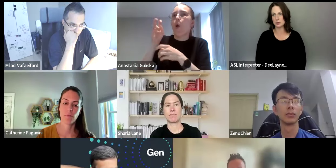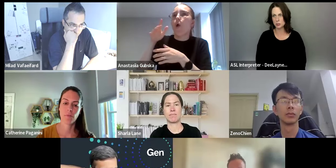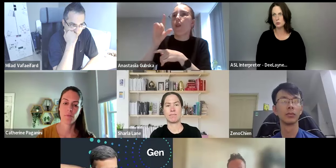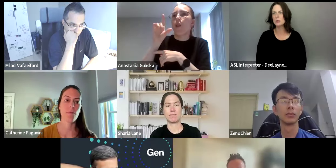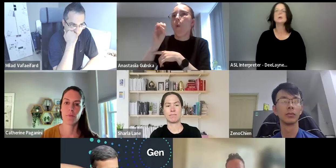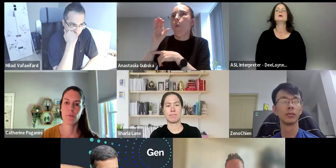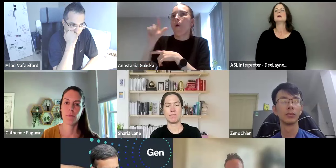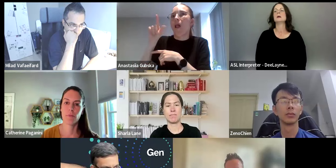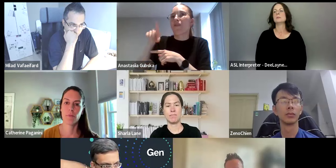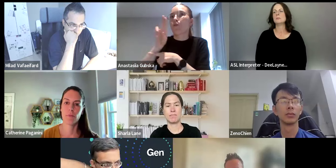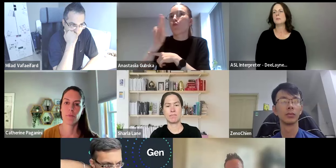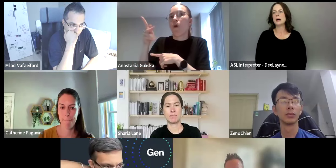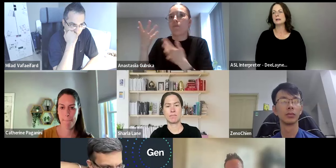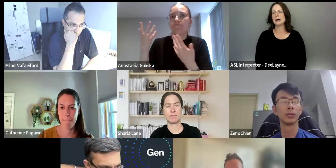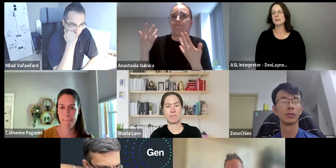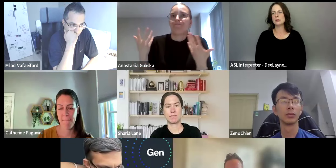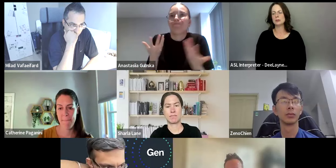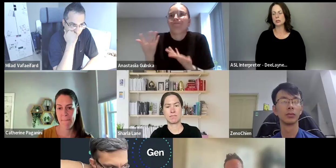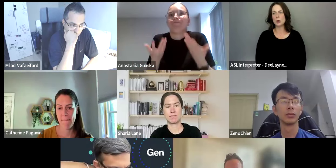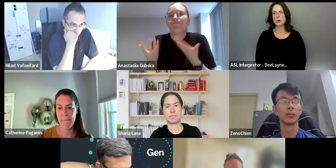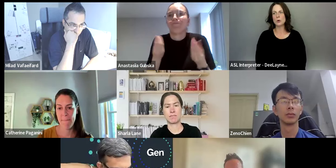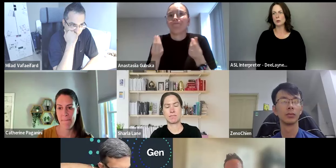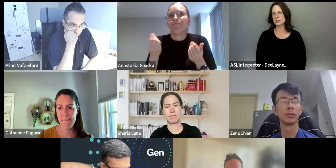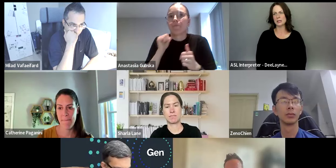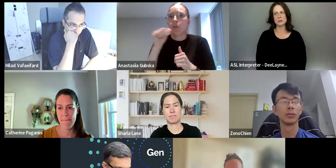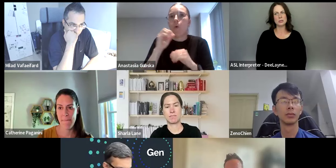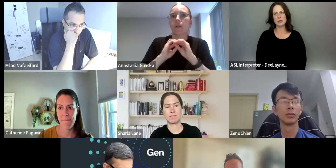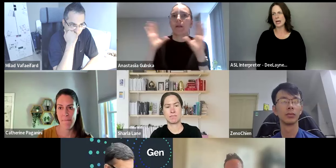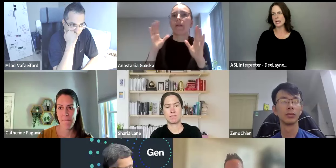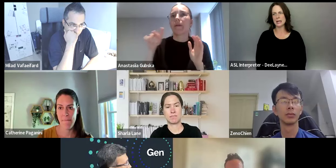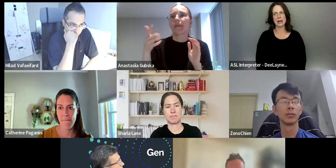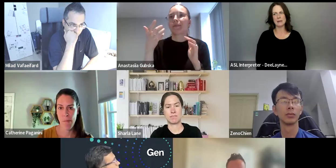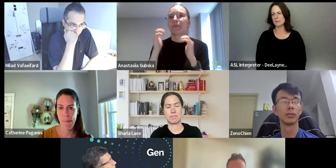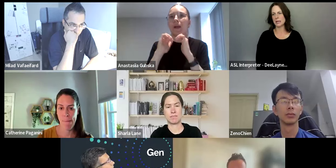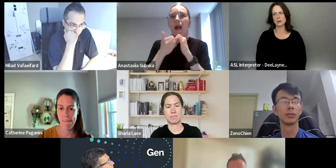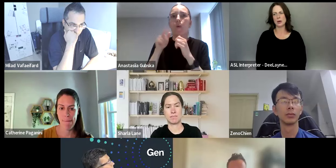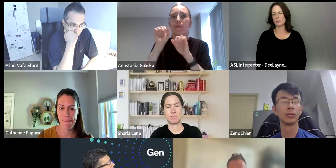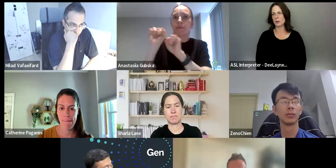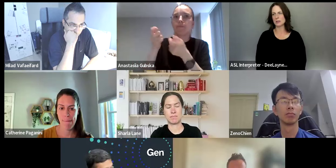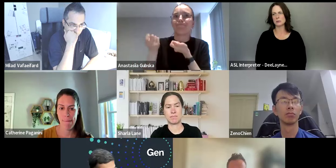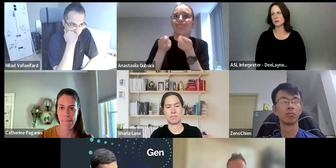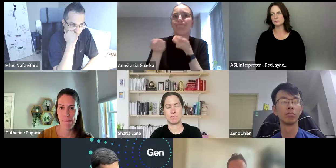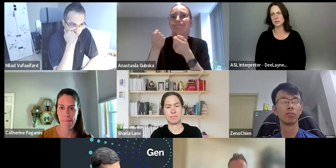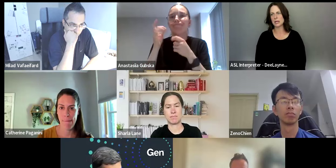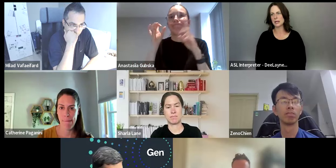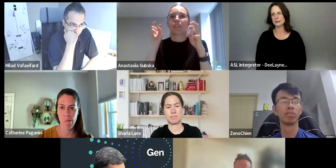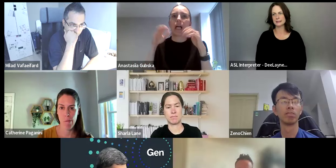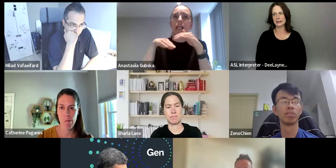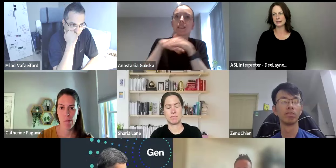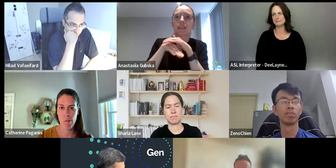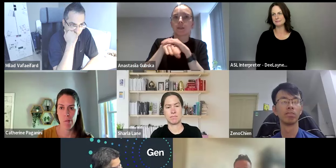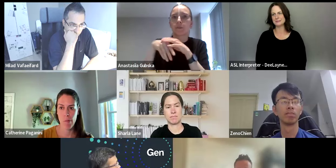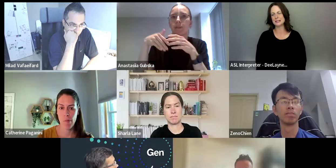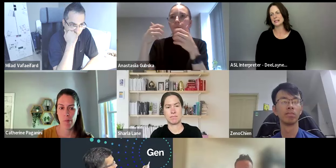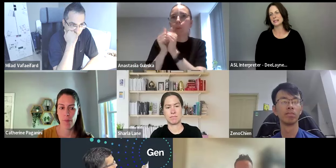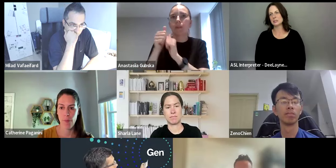person there too. But the local person in the UK, I'm making no headway whatsoever.